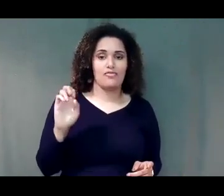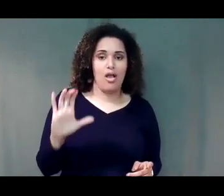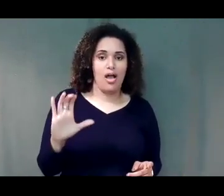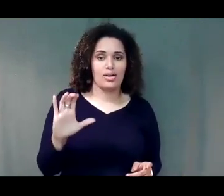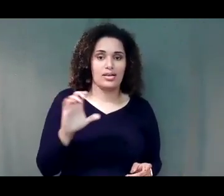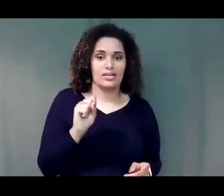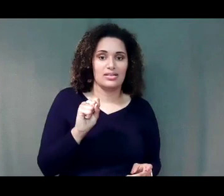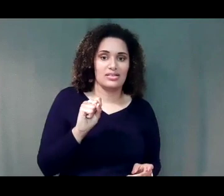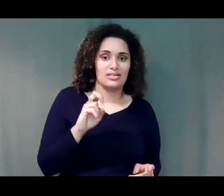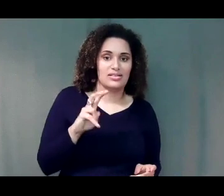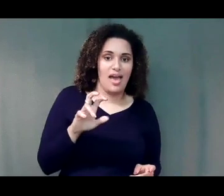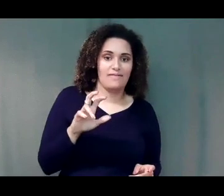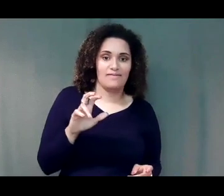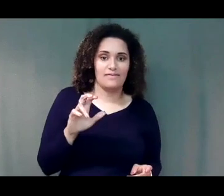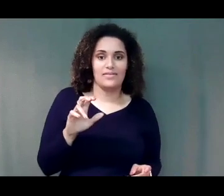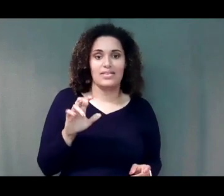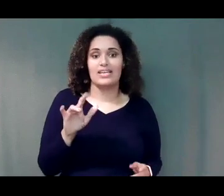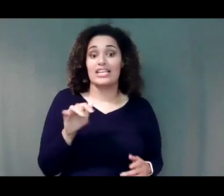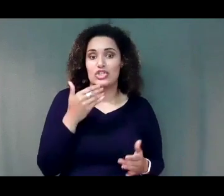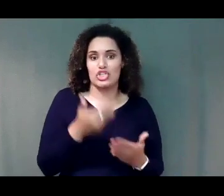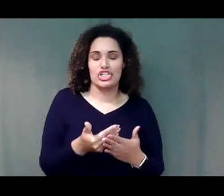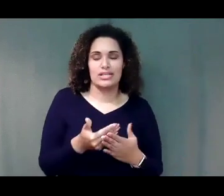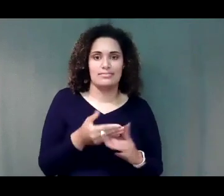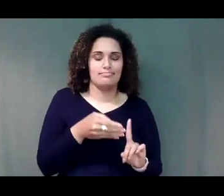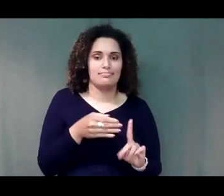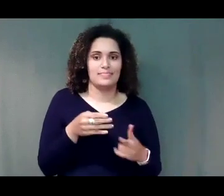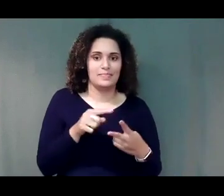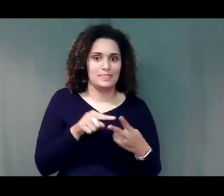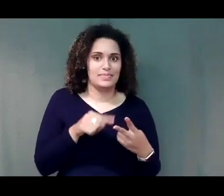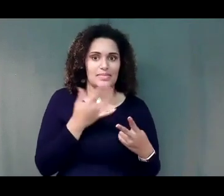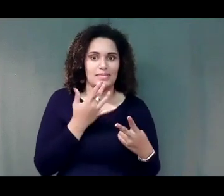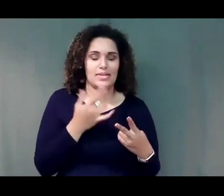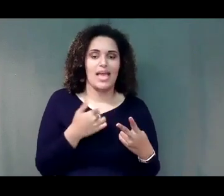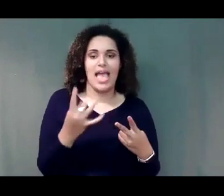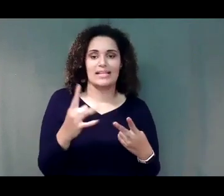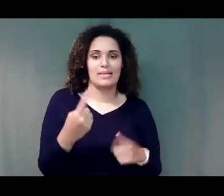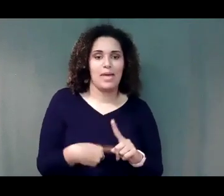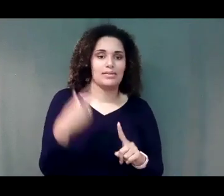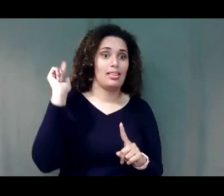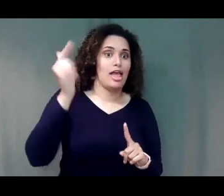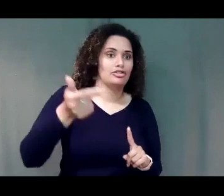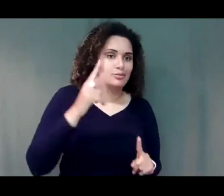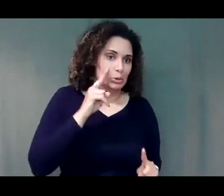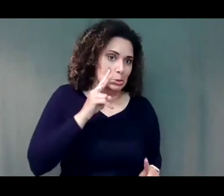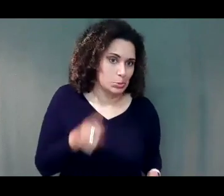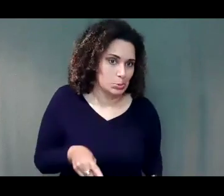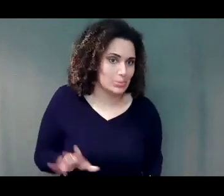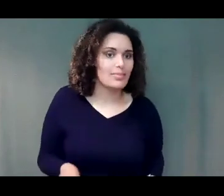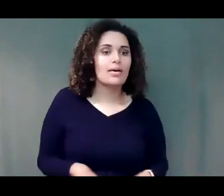really kind of stand out a little bit. They were excellent at tasting. You never know what happens 18 months from now, Right. but they were really, really good.